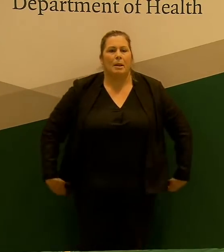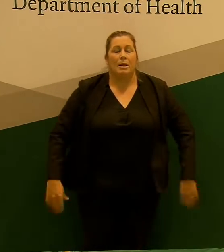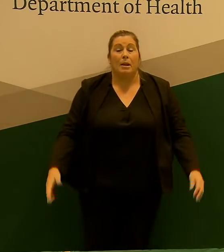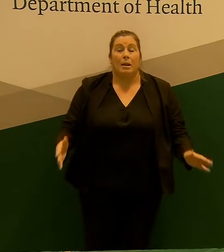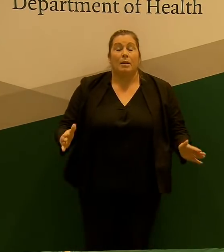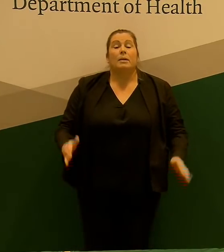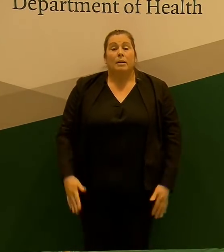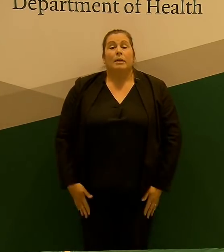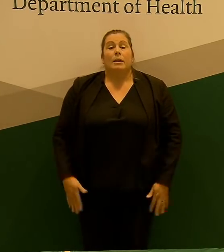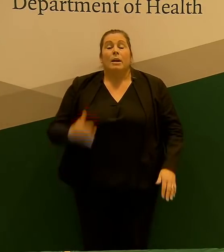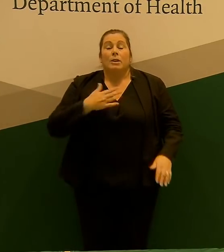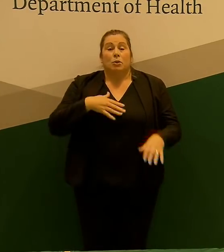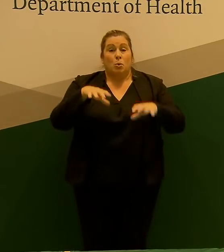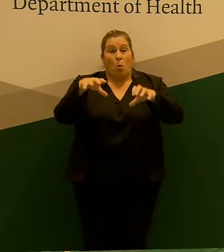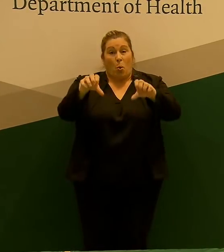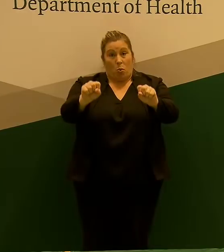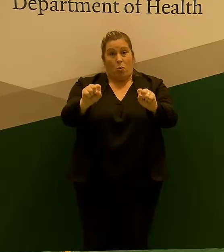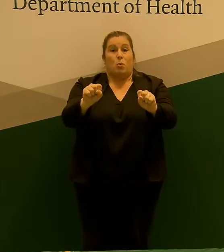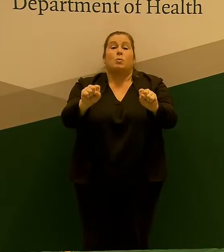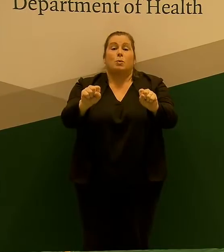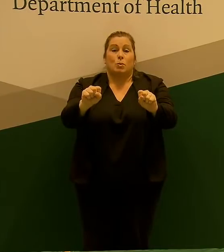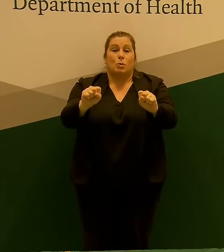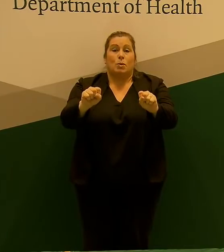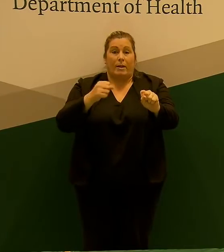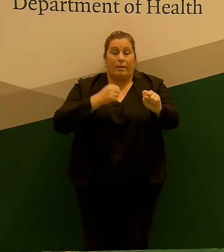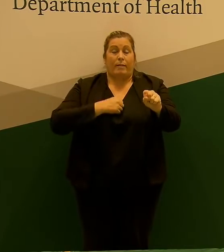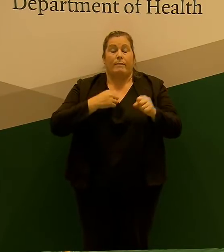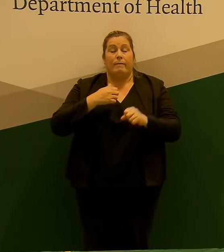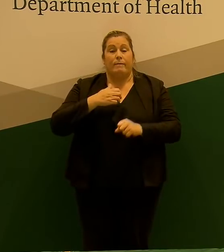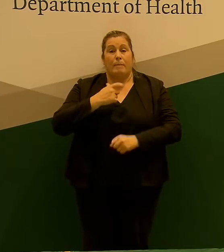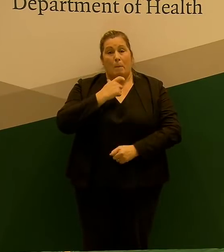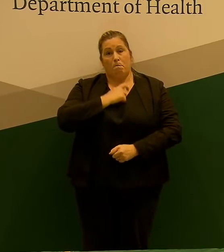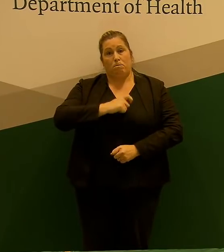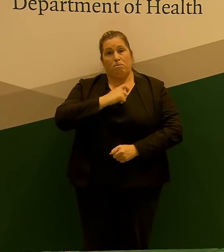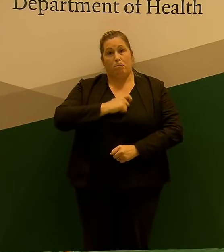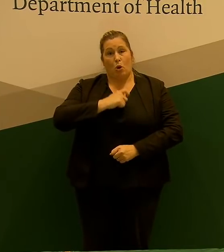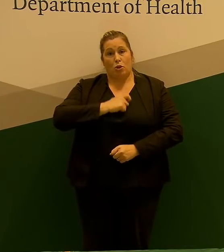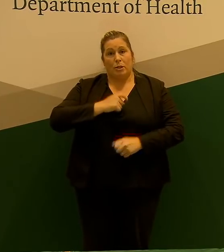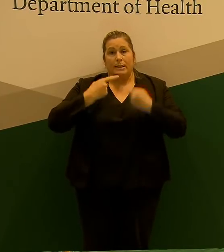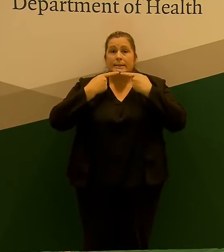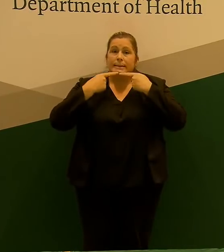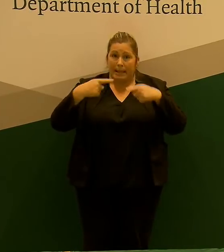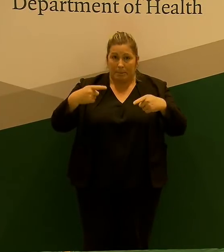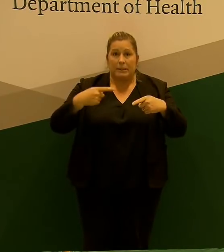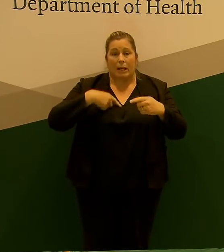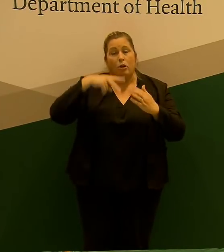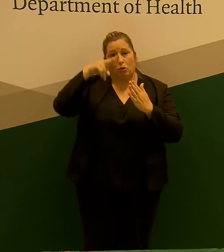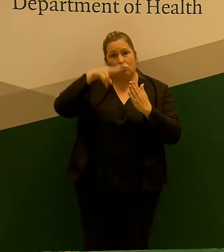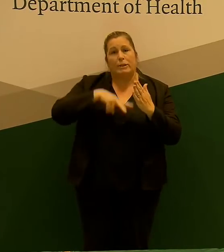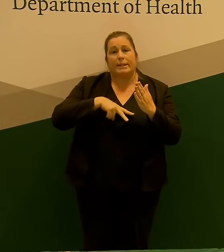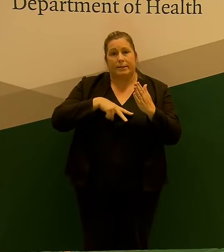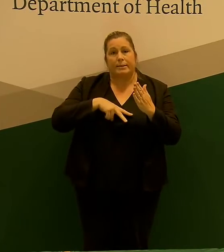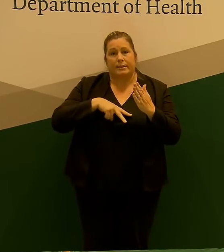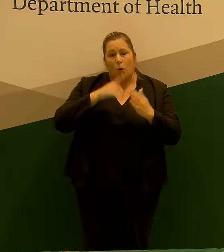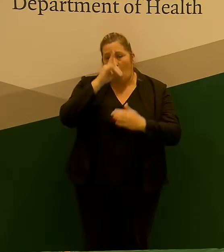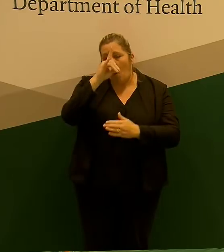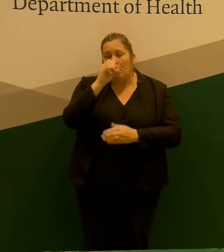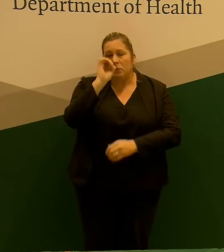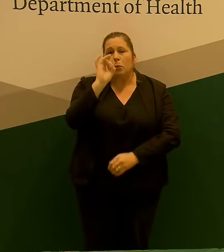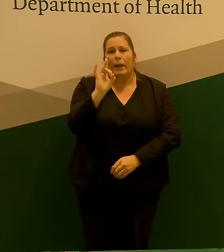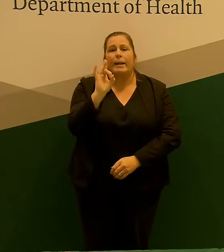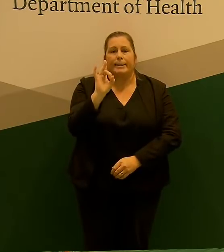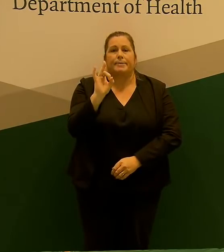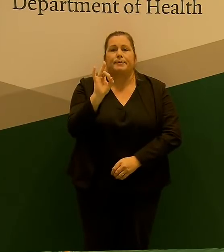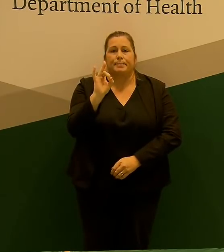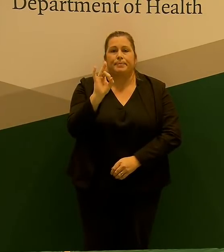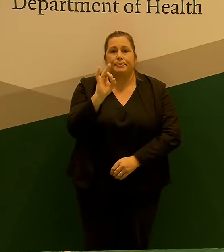If I may detain you for a minute, just slightly unusually, I have a personal statement that I'm going to read, if that's all right.